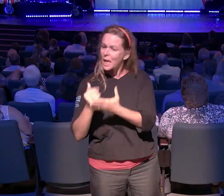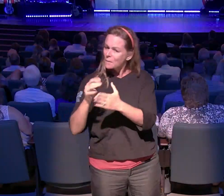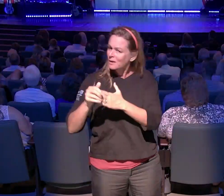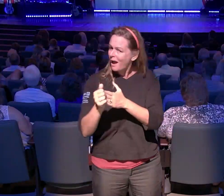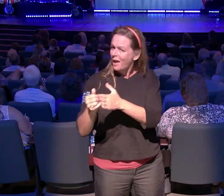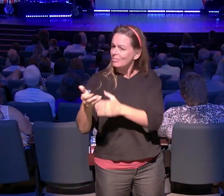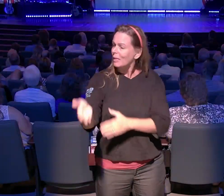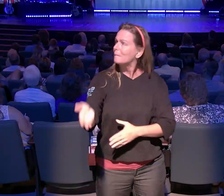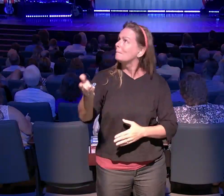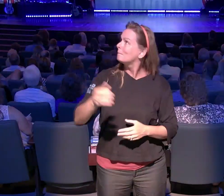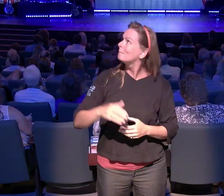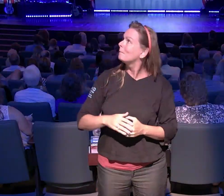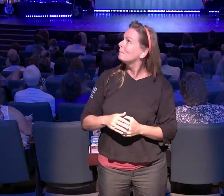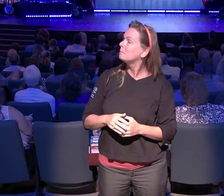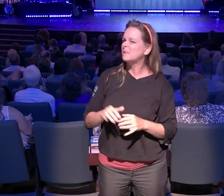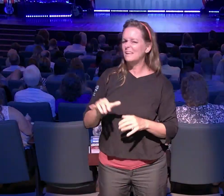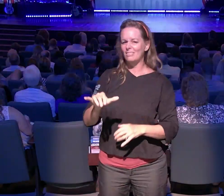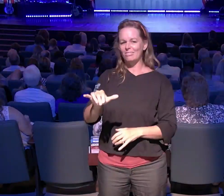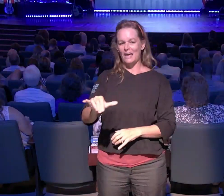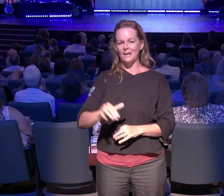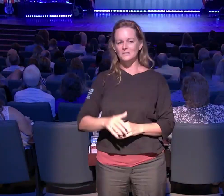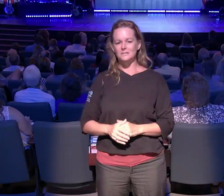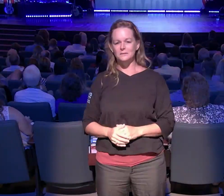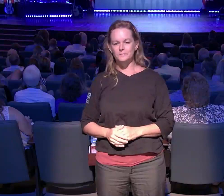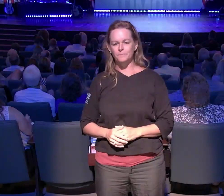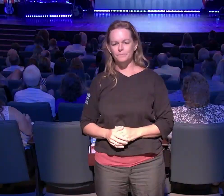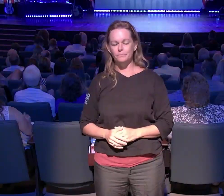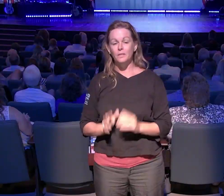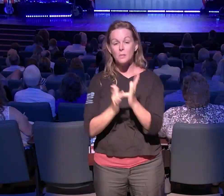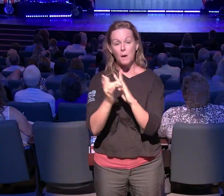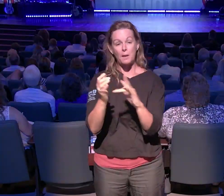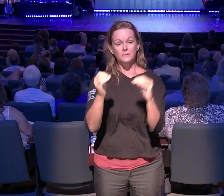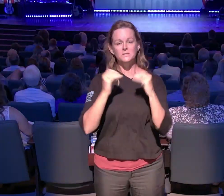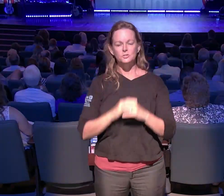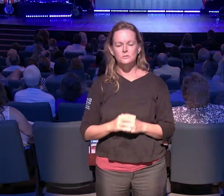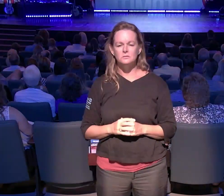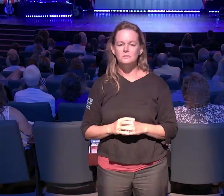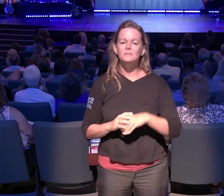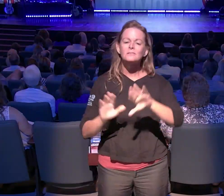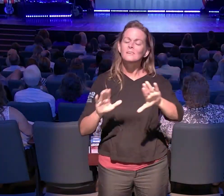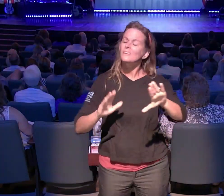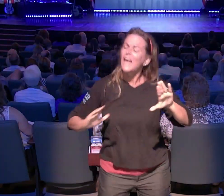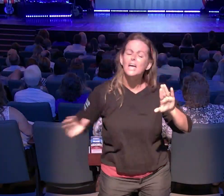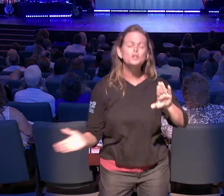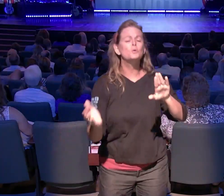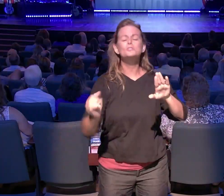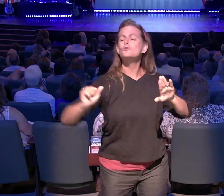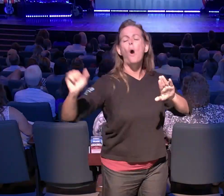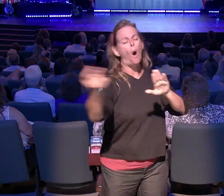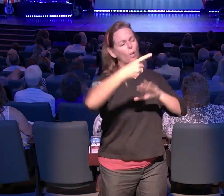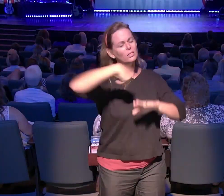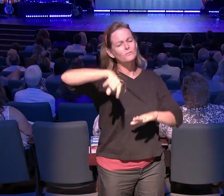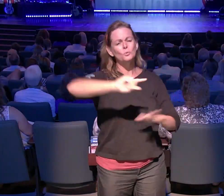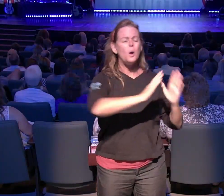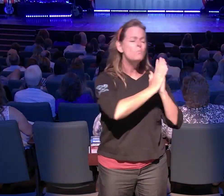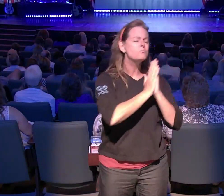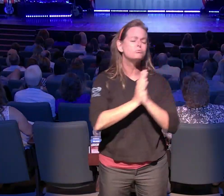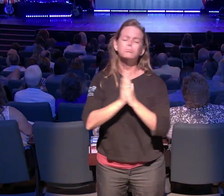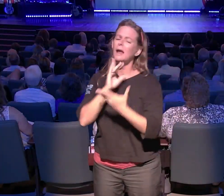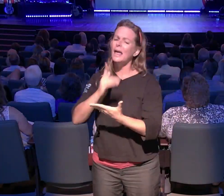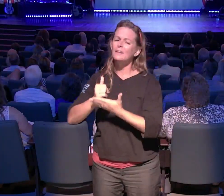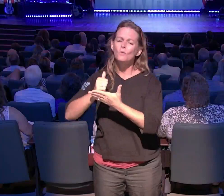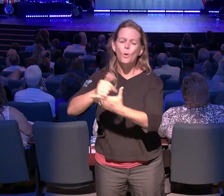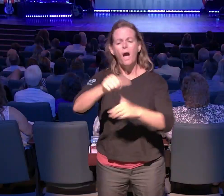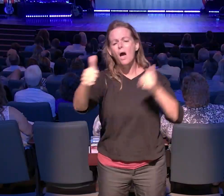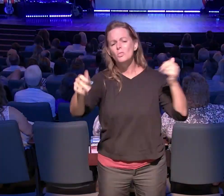in 1 Timothy 2:1, he says, "I urge you then, first of all, that petitions, prayers, intercession, and thanksgiving be made for all